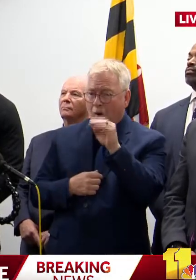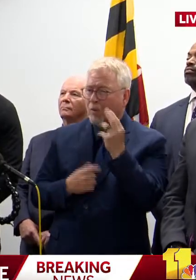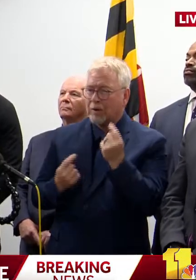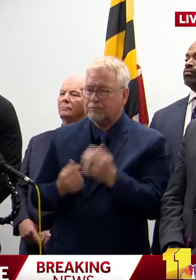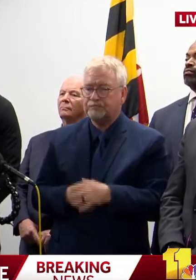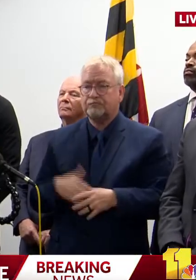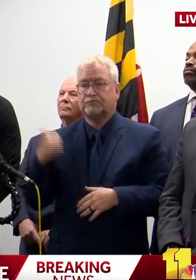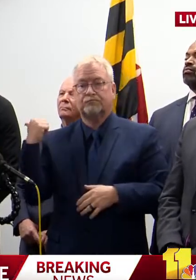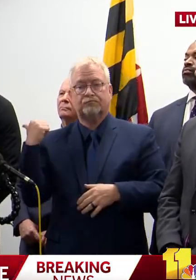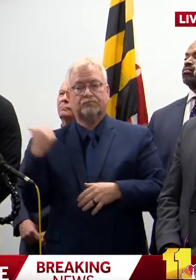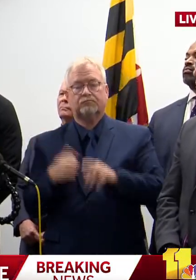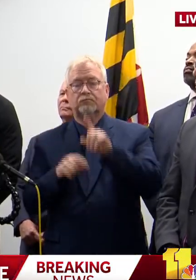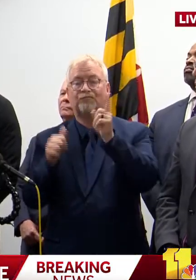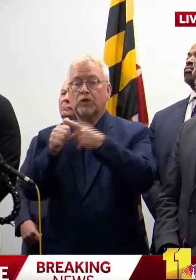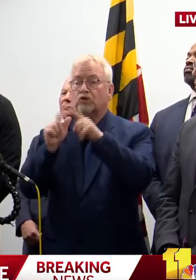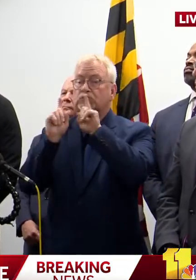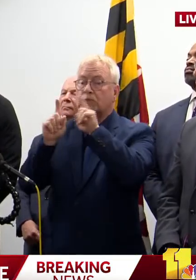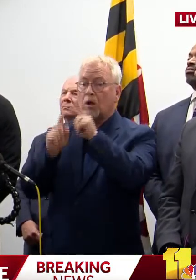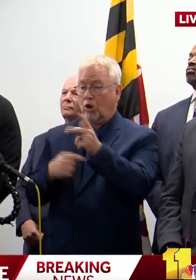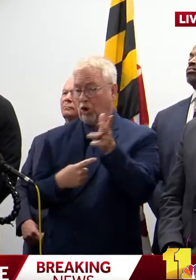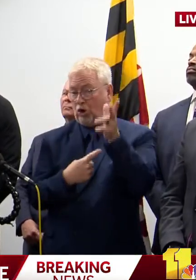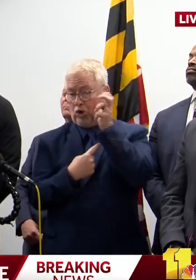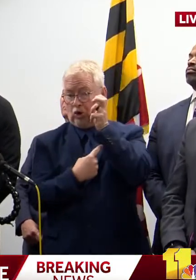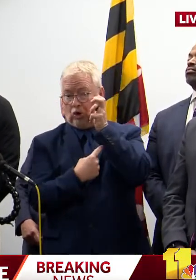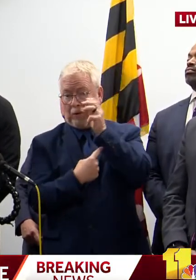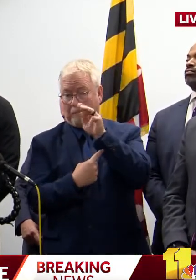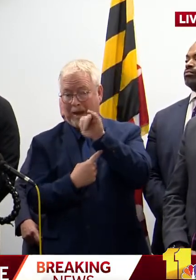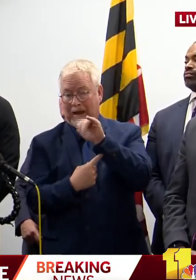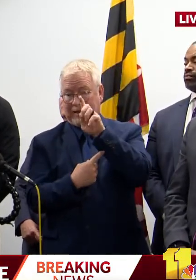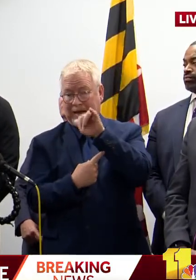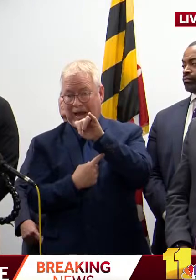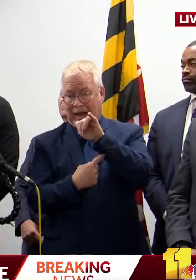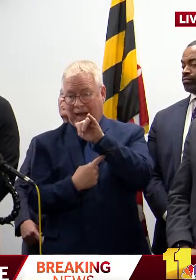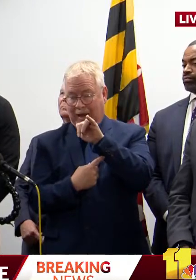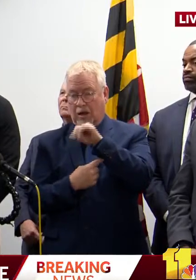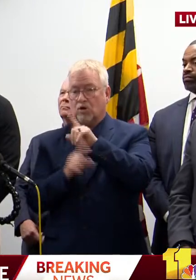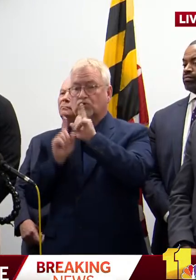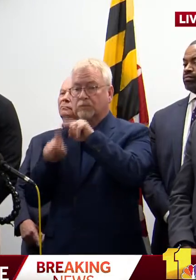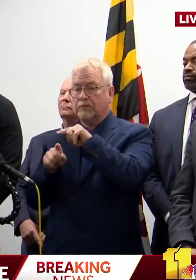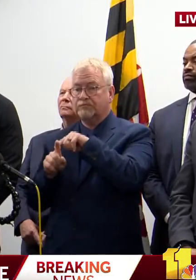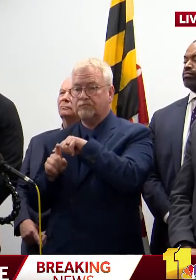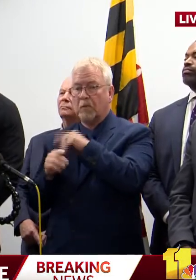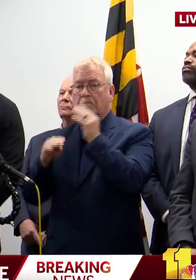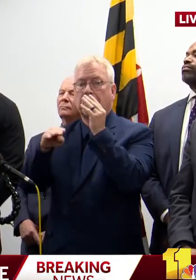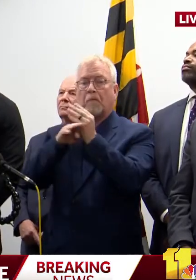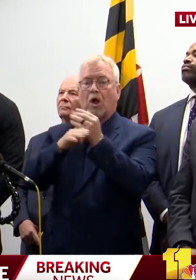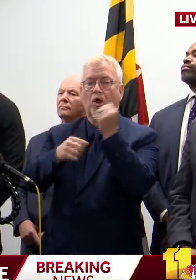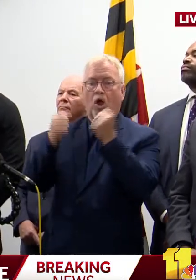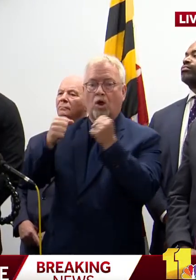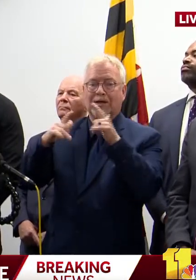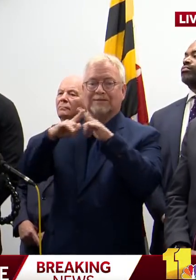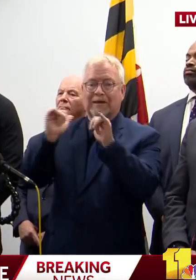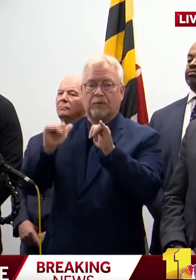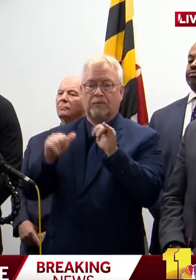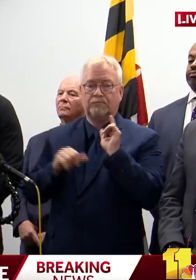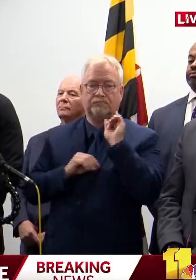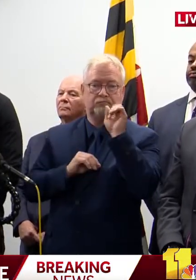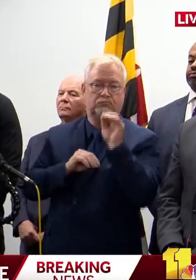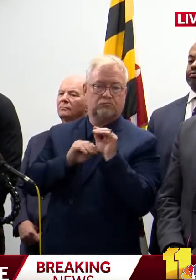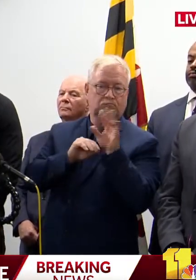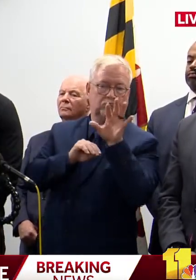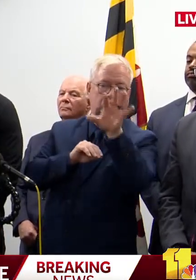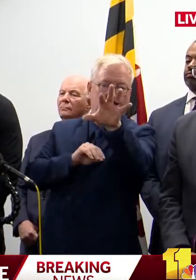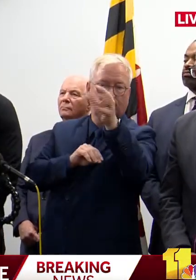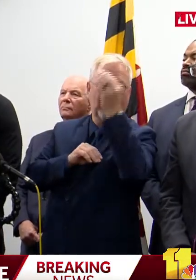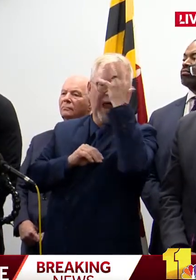responders, when they were first responding and they began to move and to keep cars from coming on, they were also notifying people on the bridge they need to move